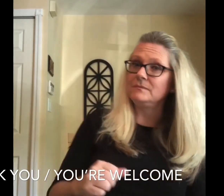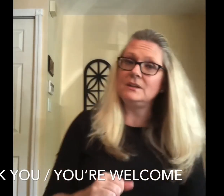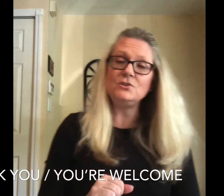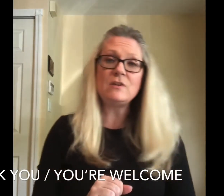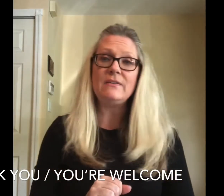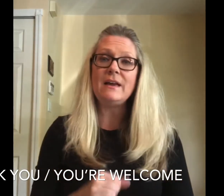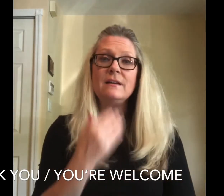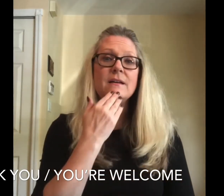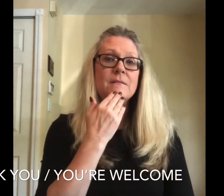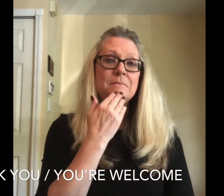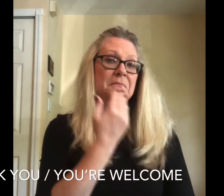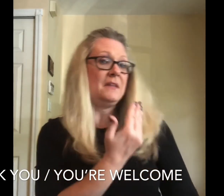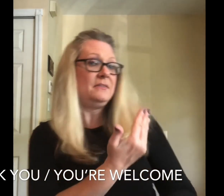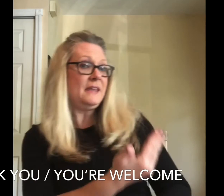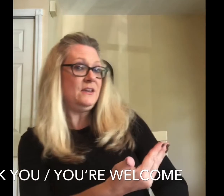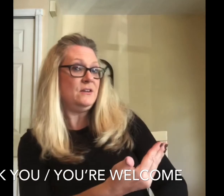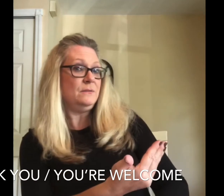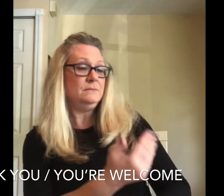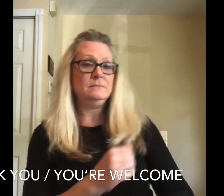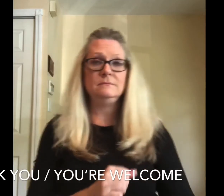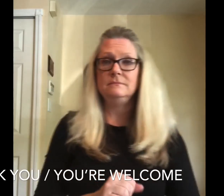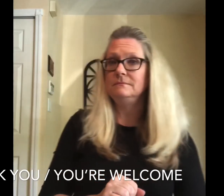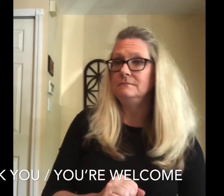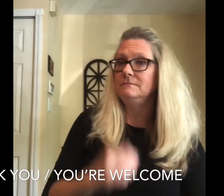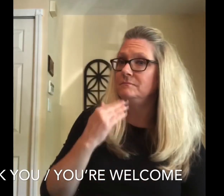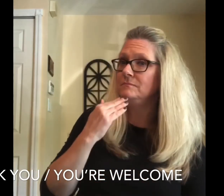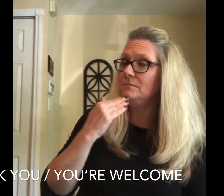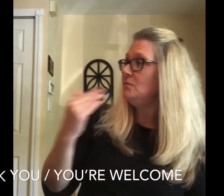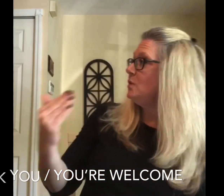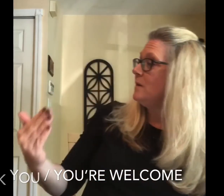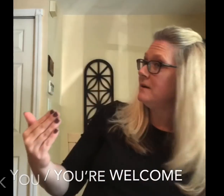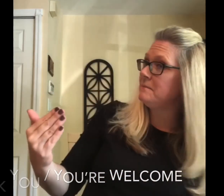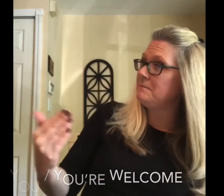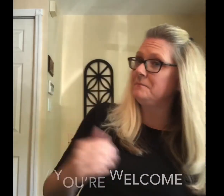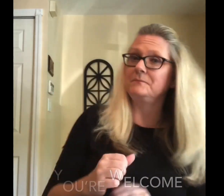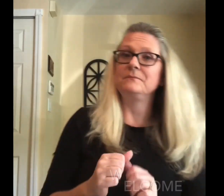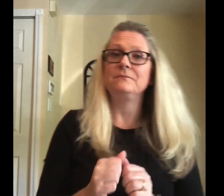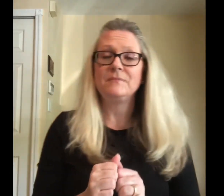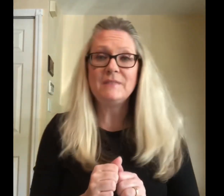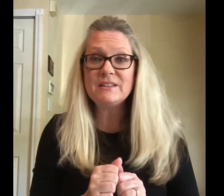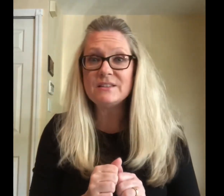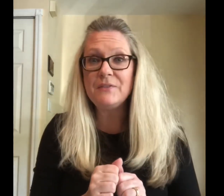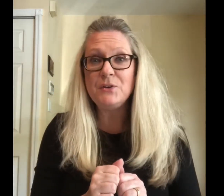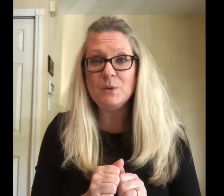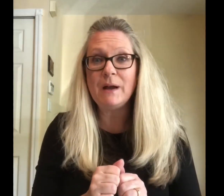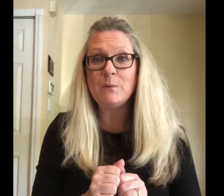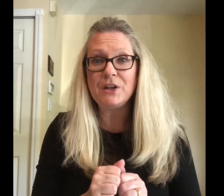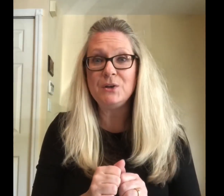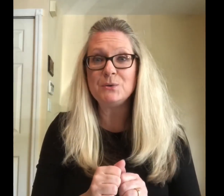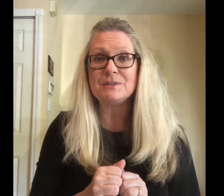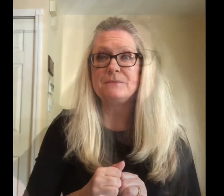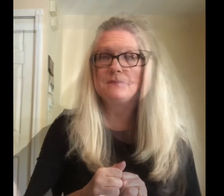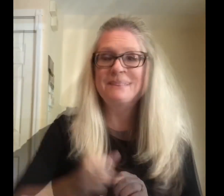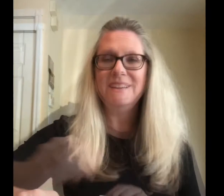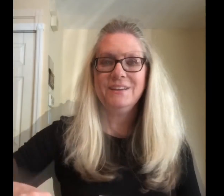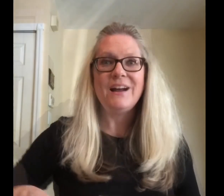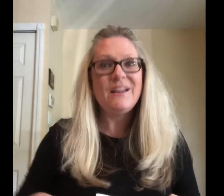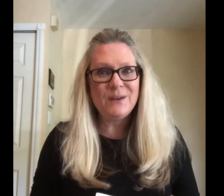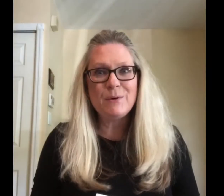you try that? Thank you. You're welcome. That's a sign that you might want to use. I think we're ready